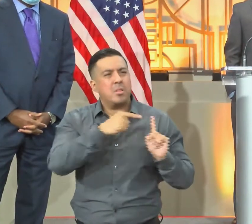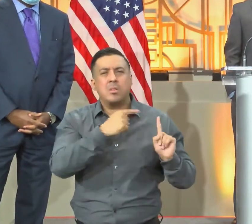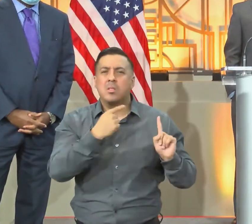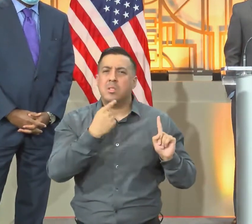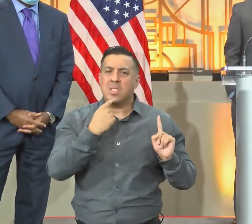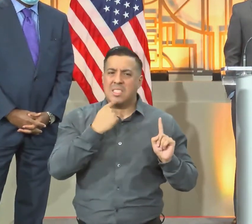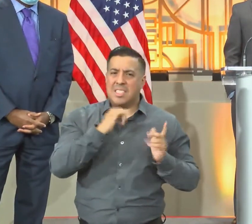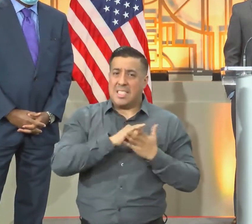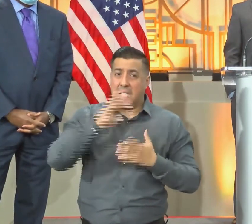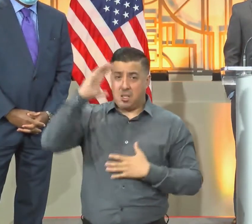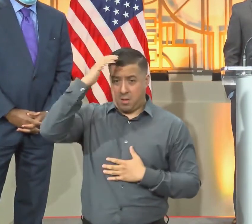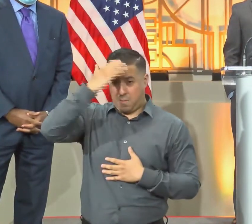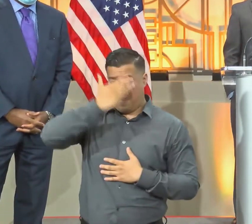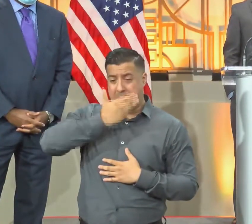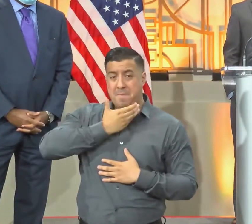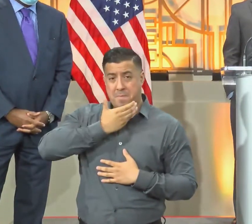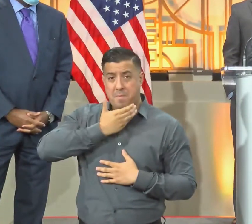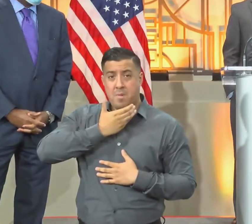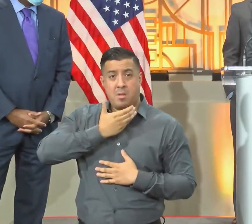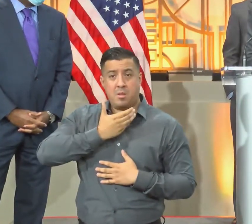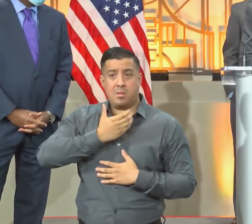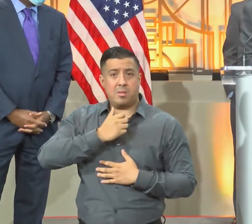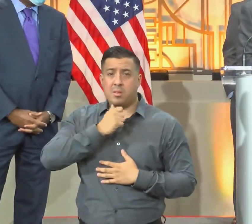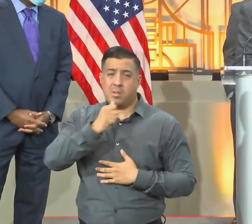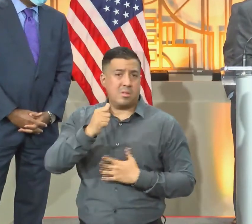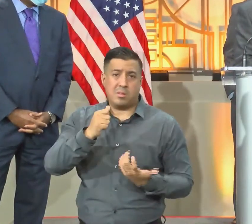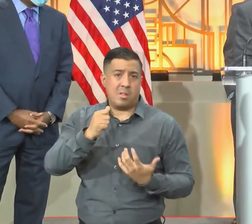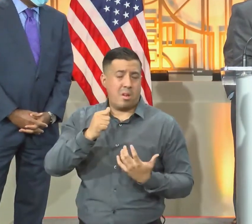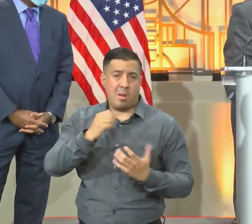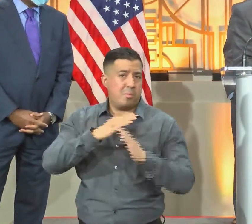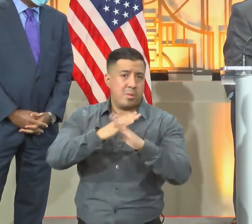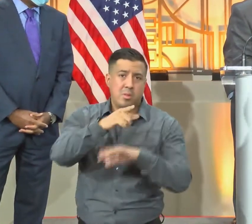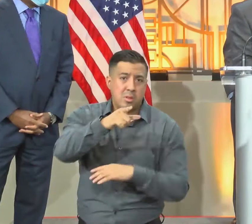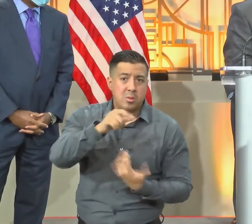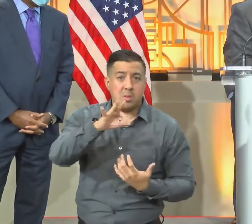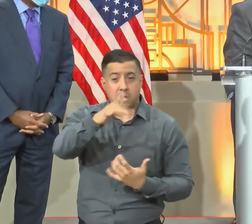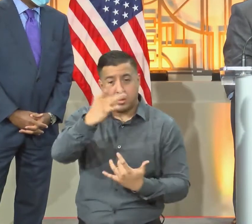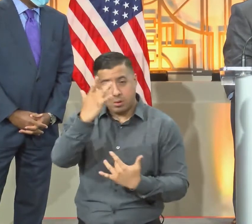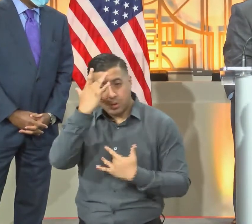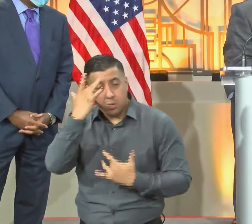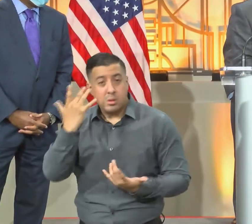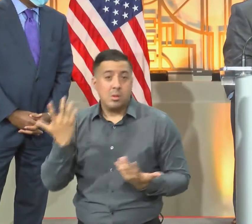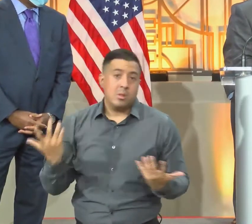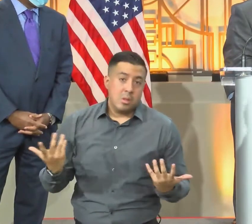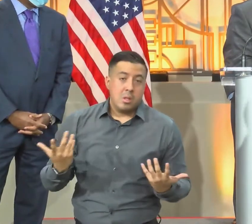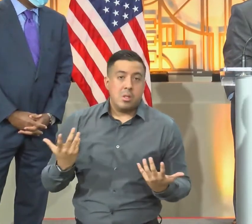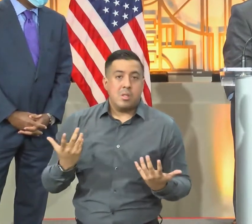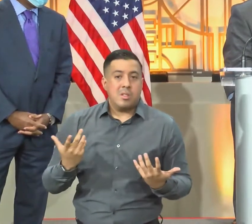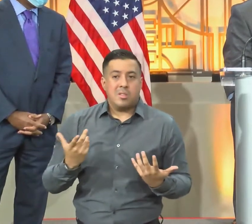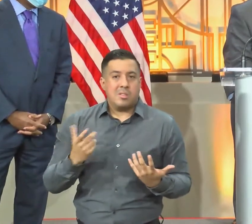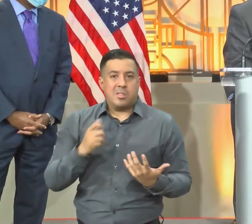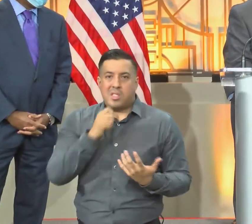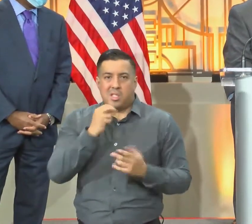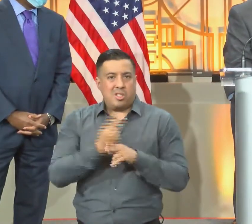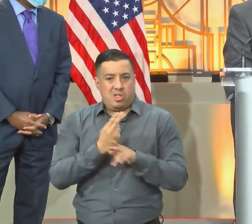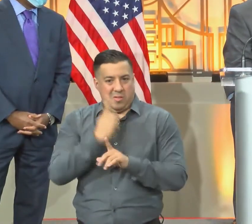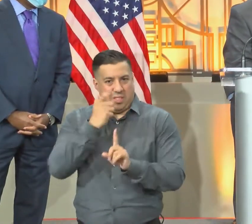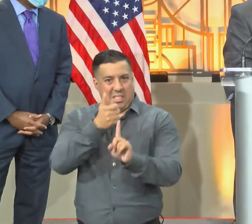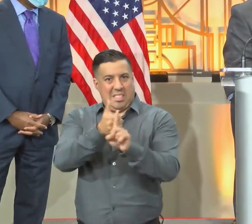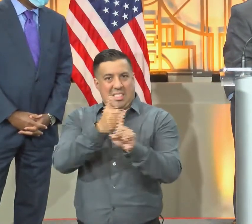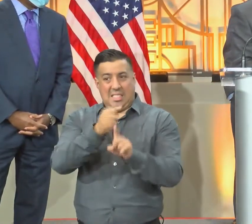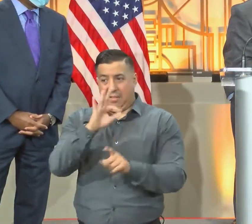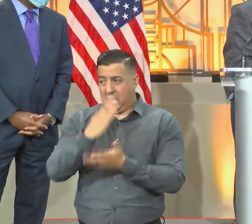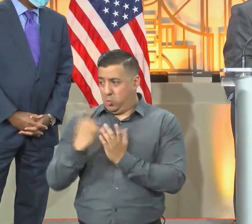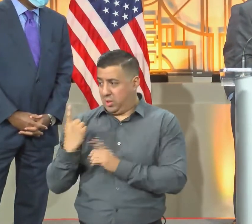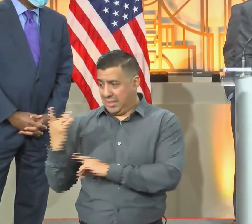visor alone is essentially useless in protecting anyone in the event that you're sick. It's also almost useless in protecting you if someone near